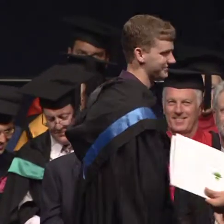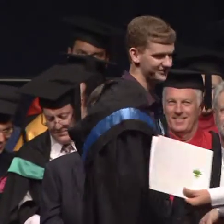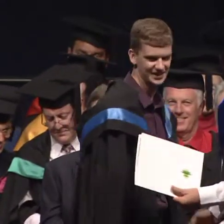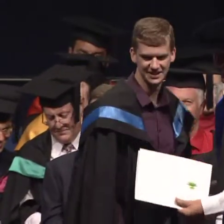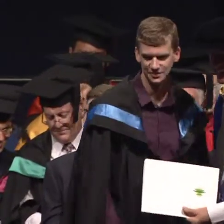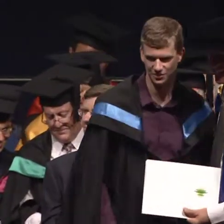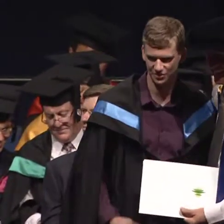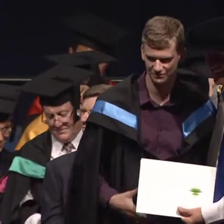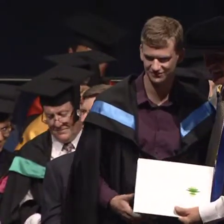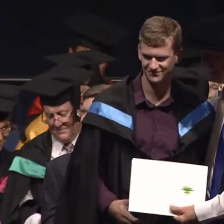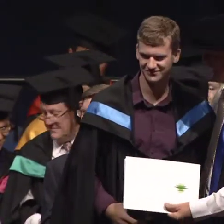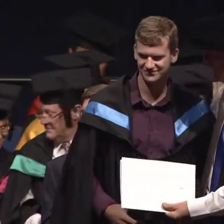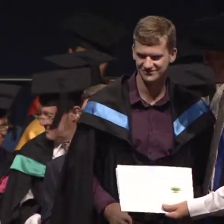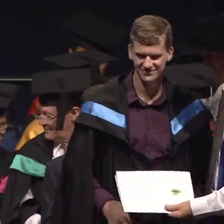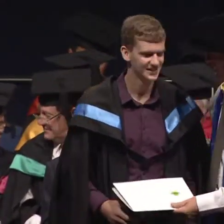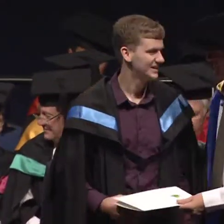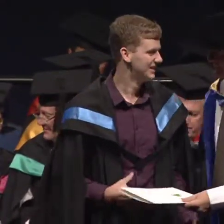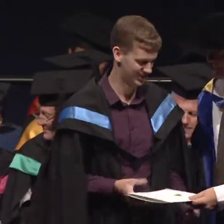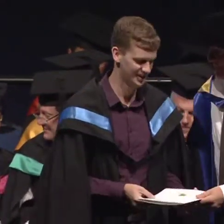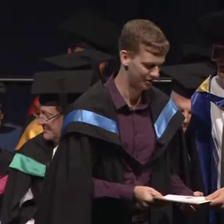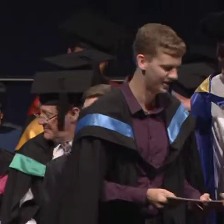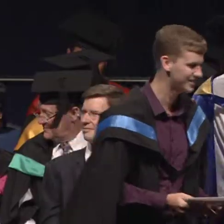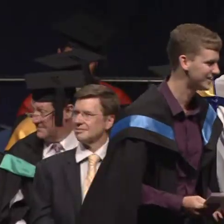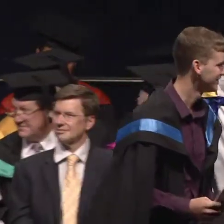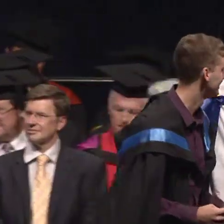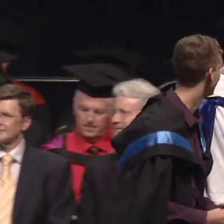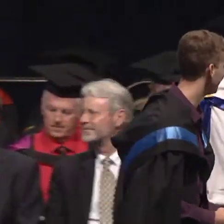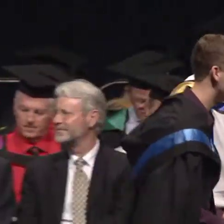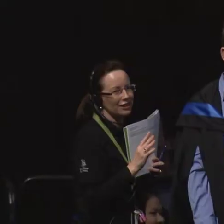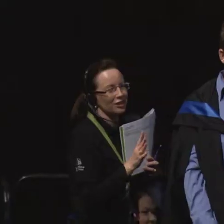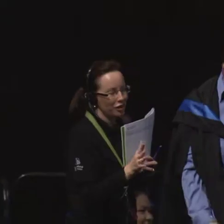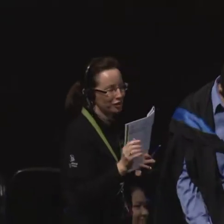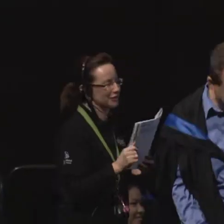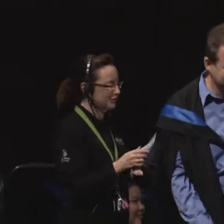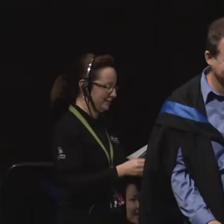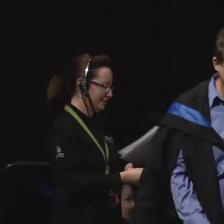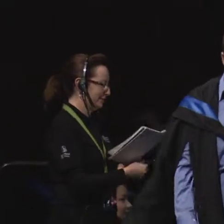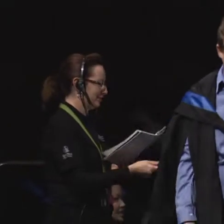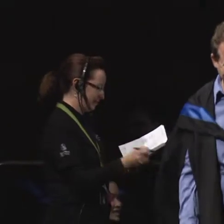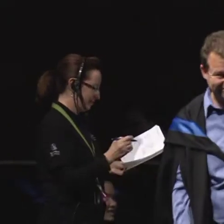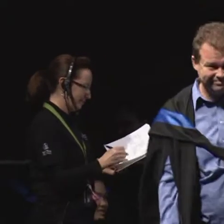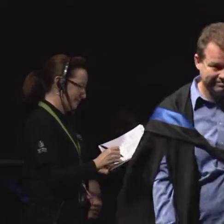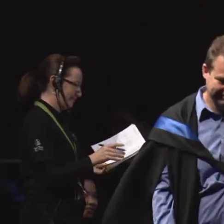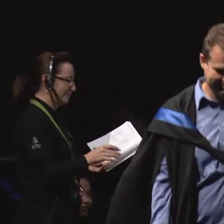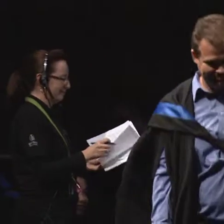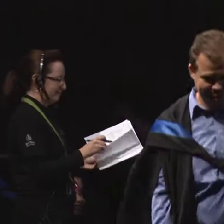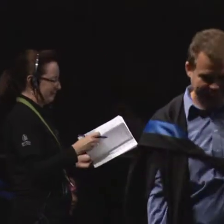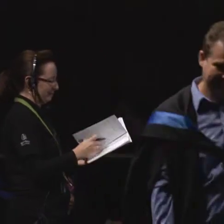And the final student for the Diploma of Information Technology Website Design is Alan Shaw.